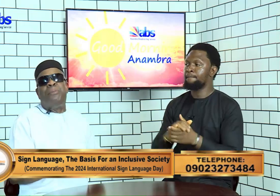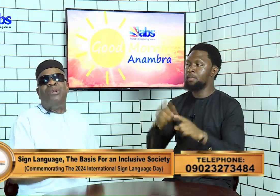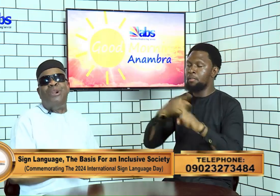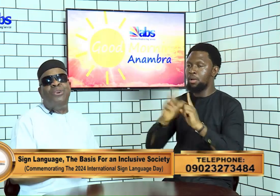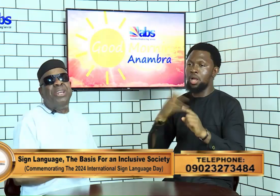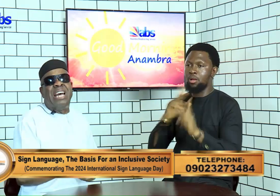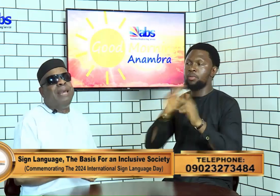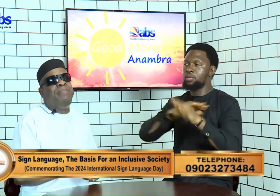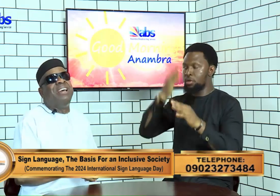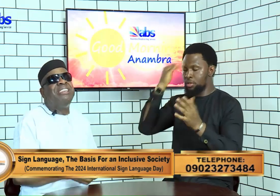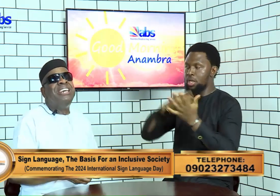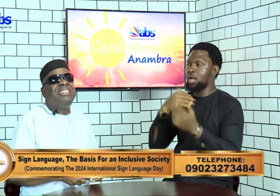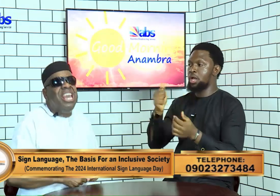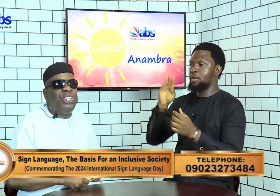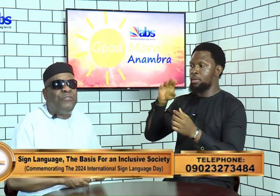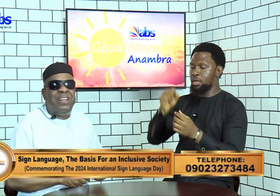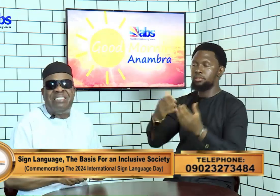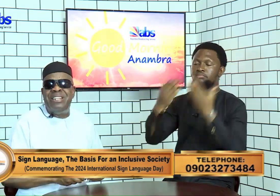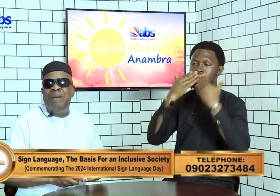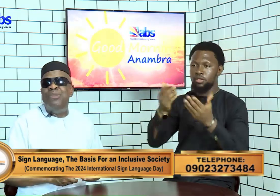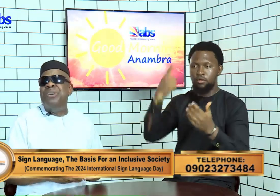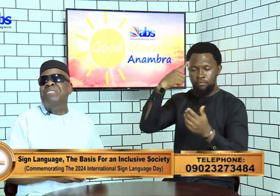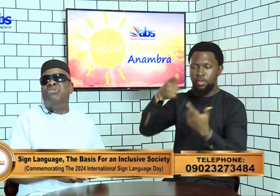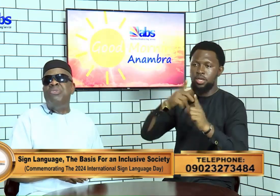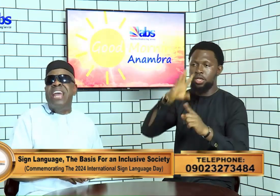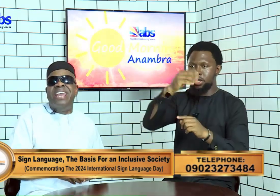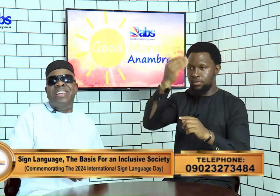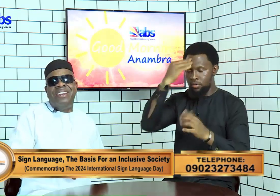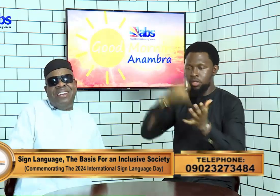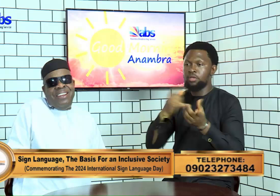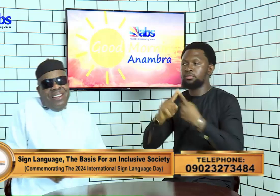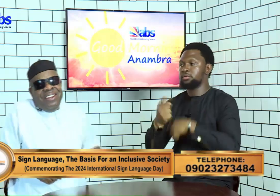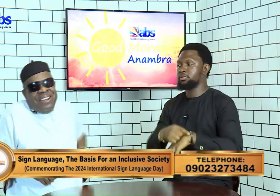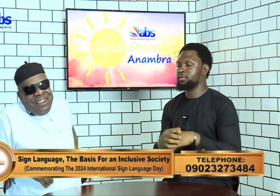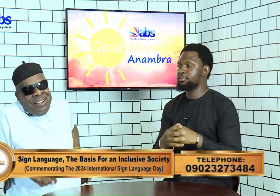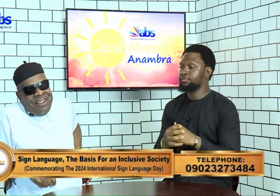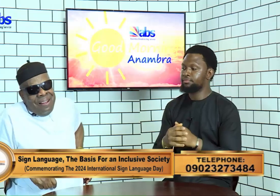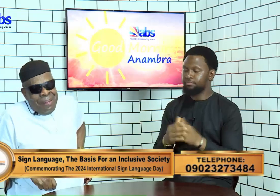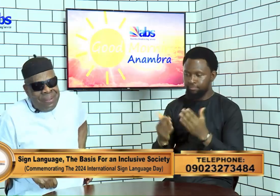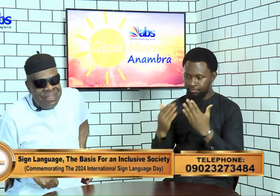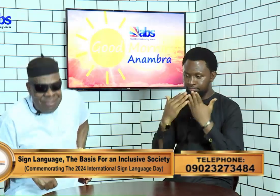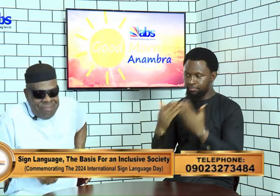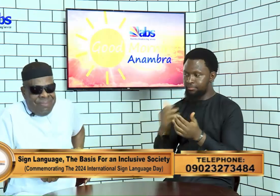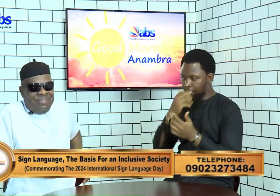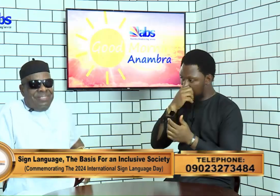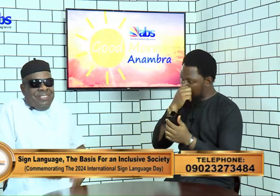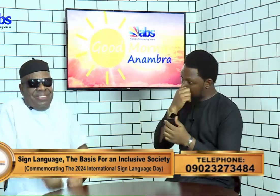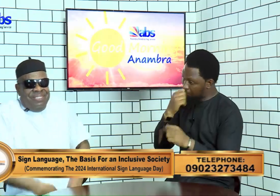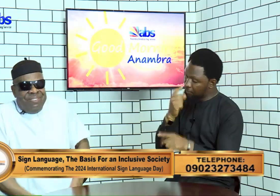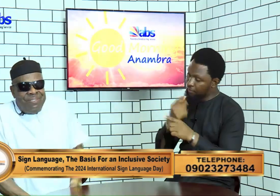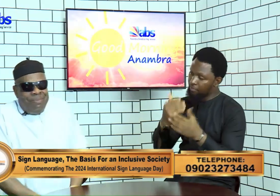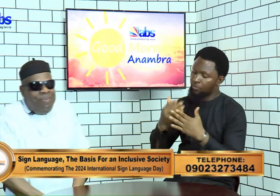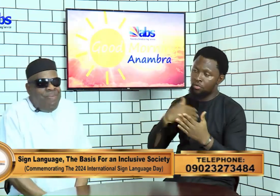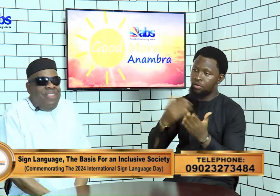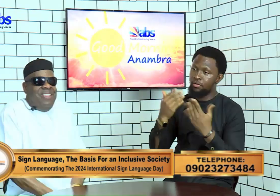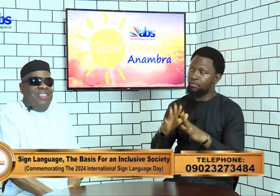But our people don't know it, and ABS, thank you for letting them know it today. All right. Thank you so much. Just before we